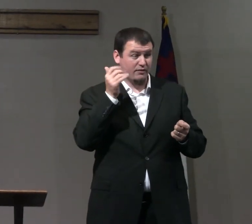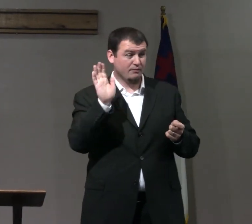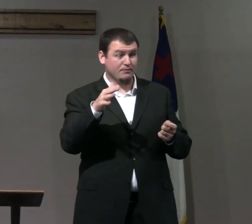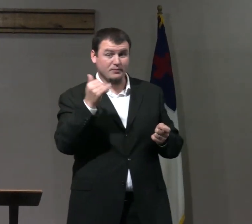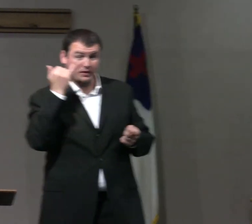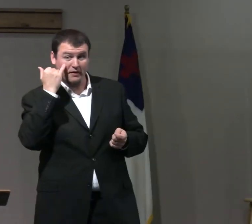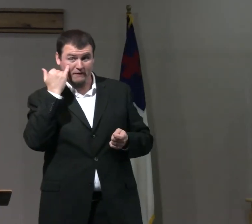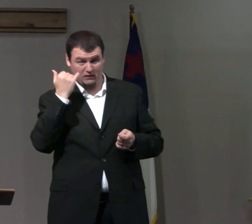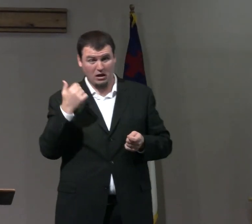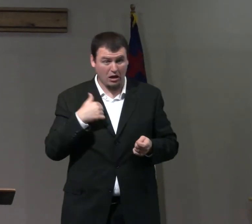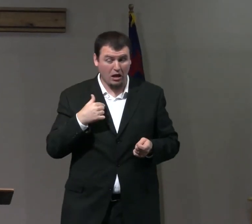differently. Having control.